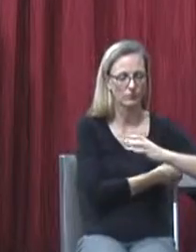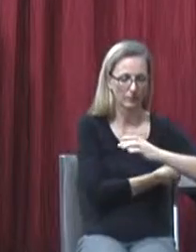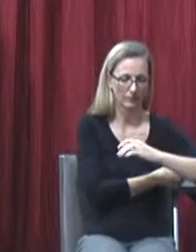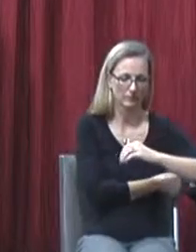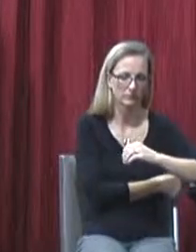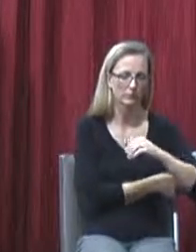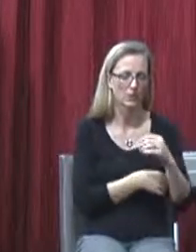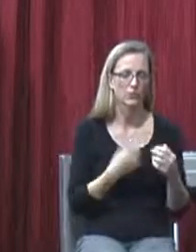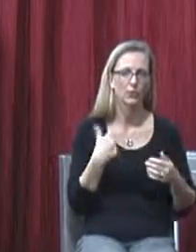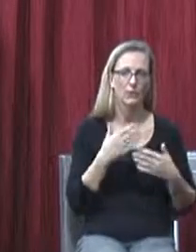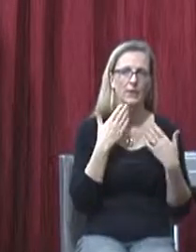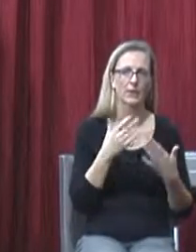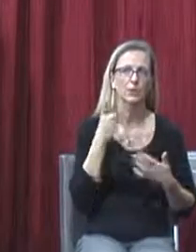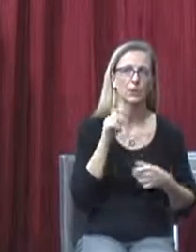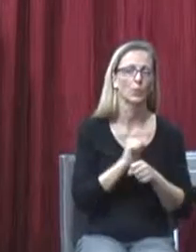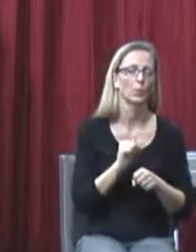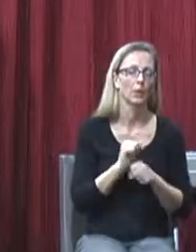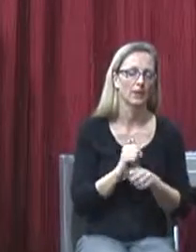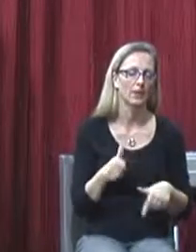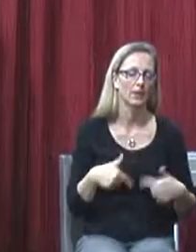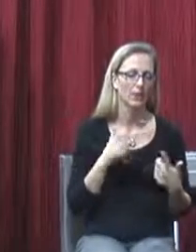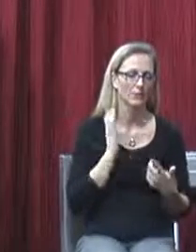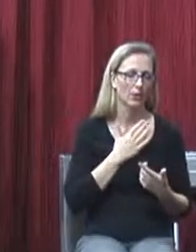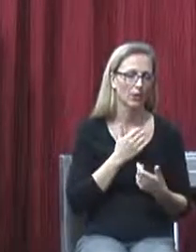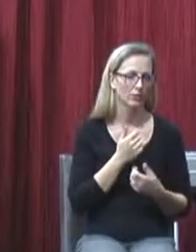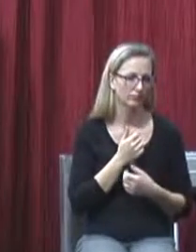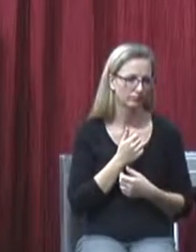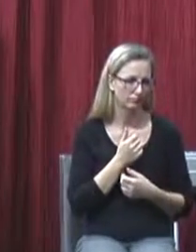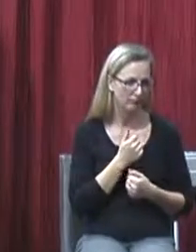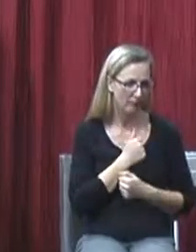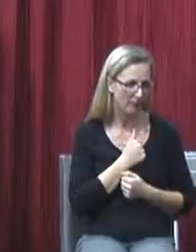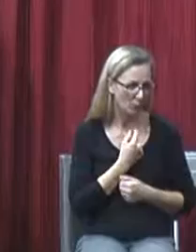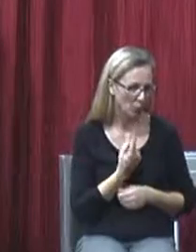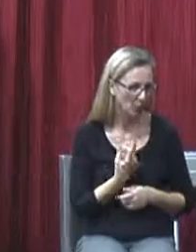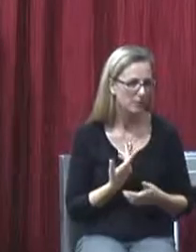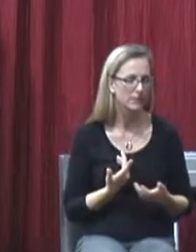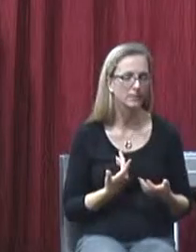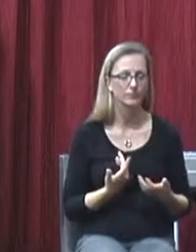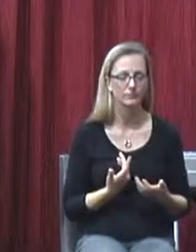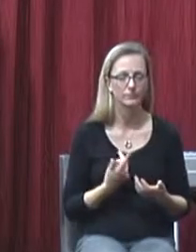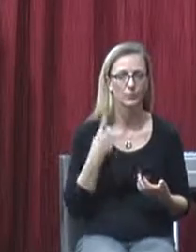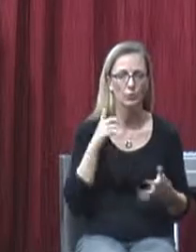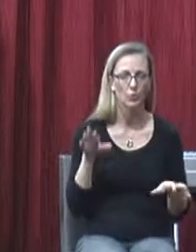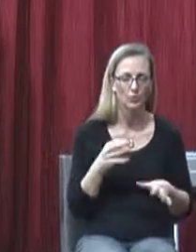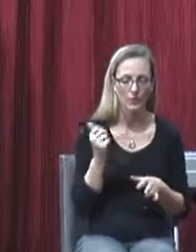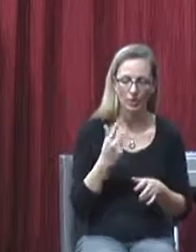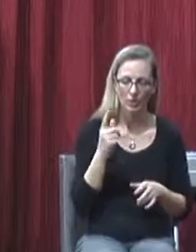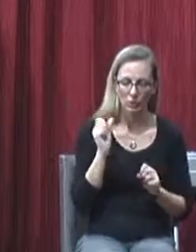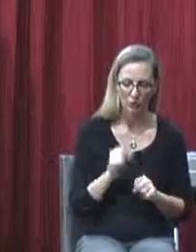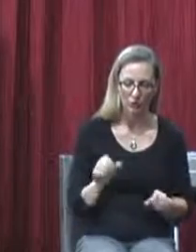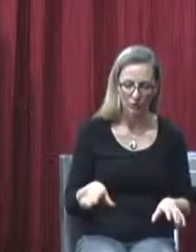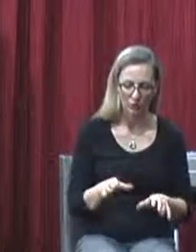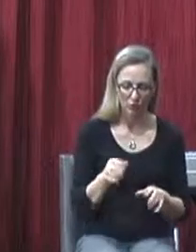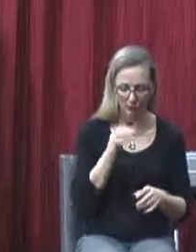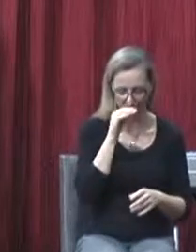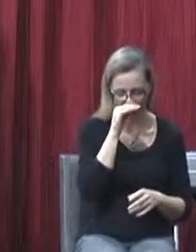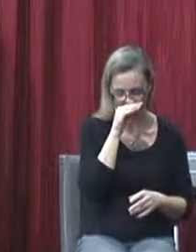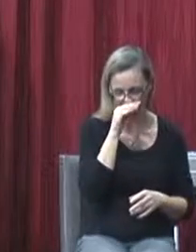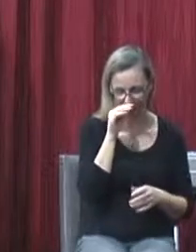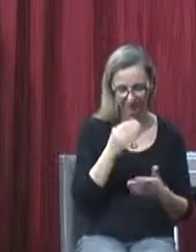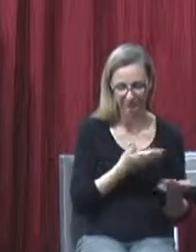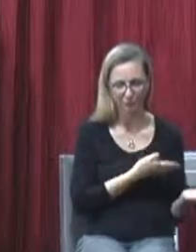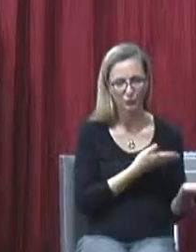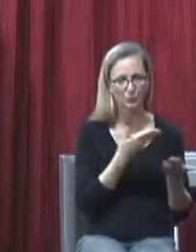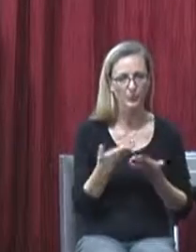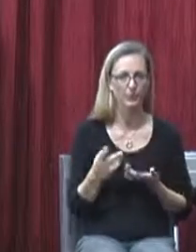thank you that you are working in the lives of our loved ones. You are doing all that you can do, all that is supernaturally possible to bring them to